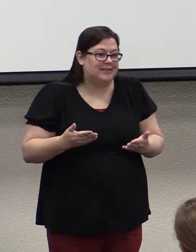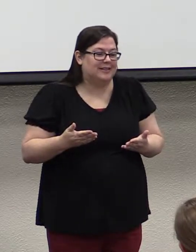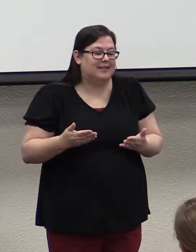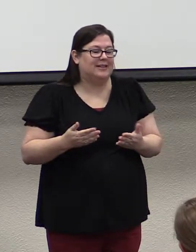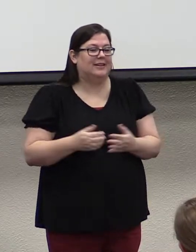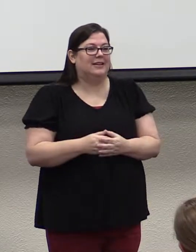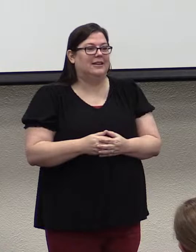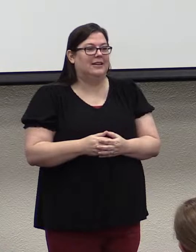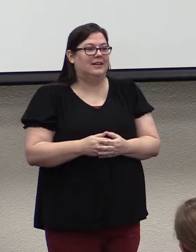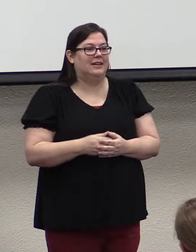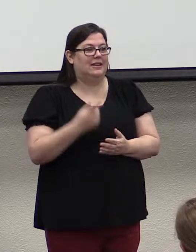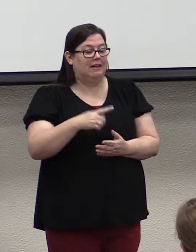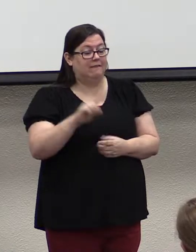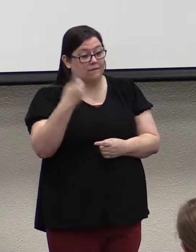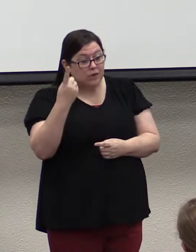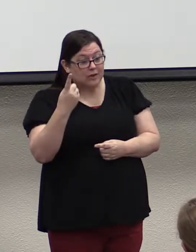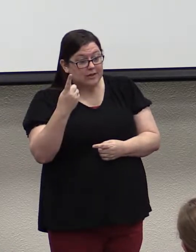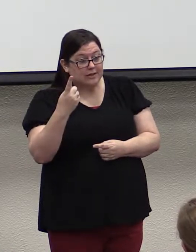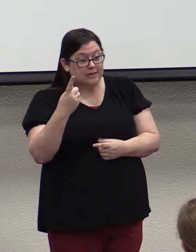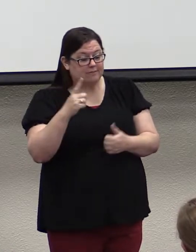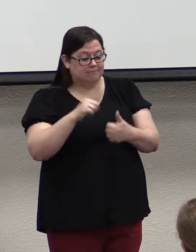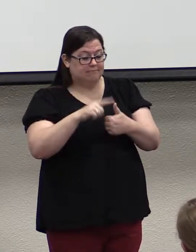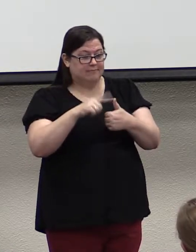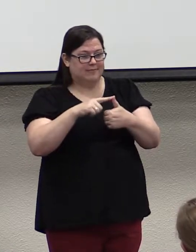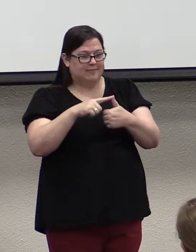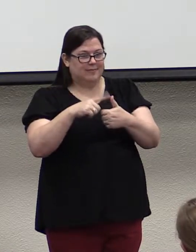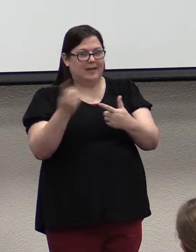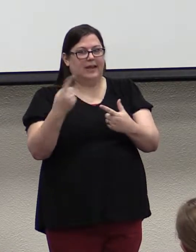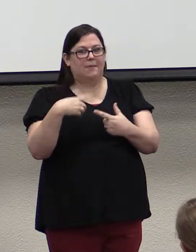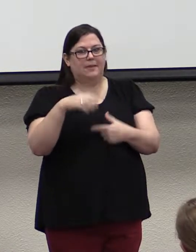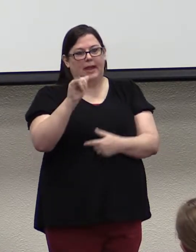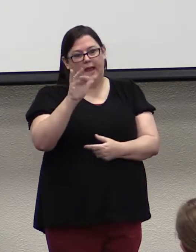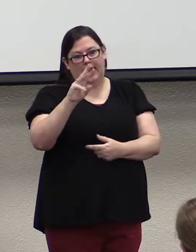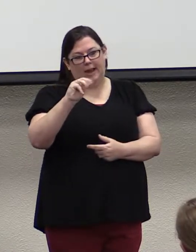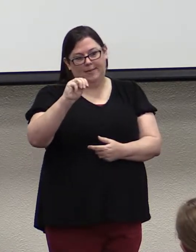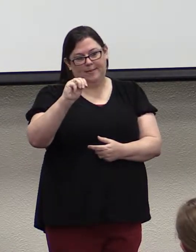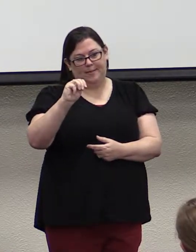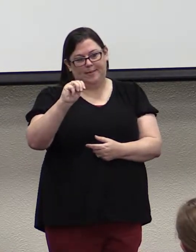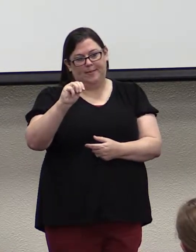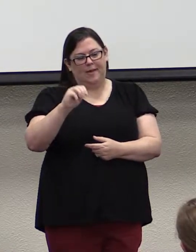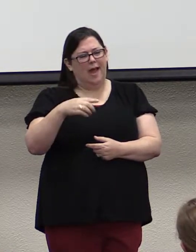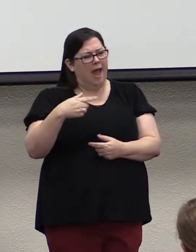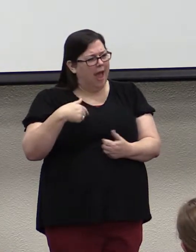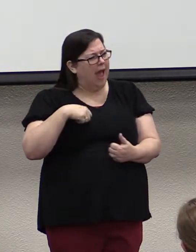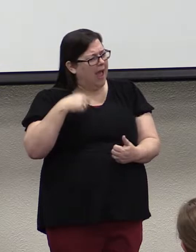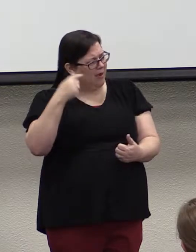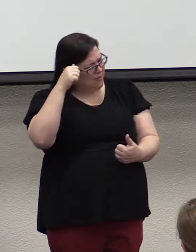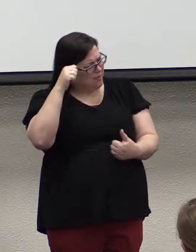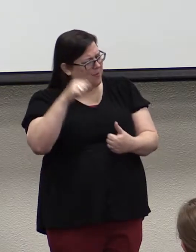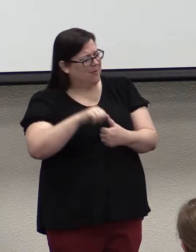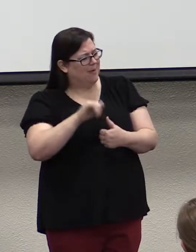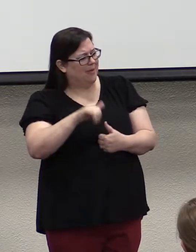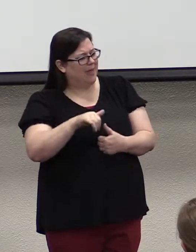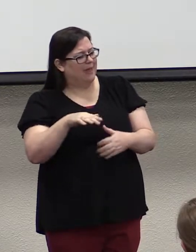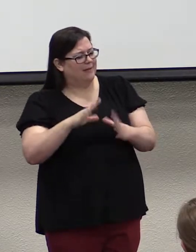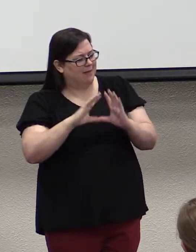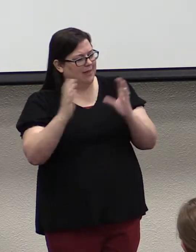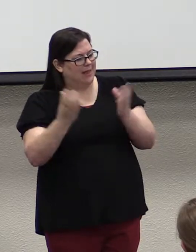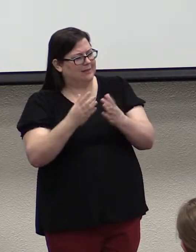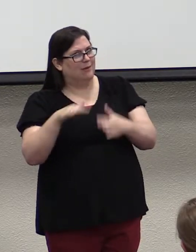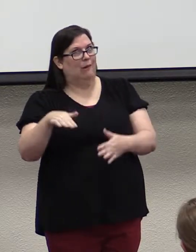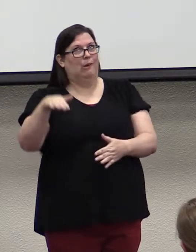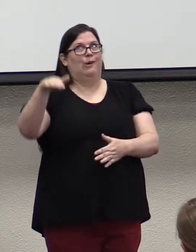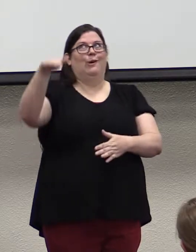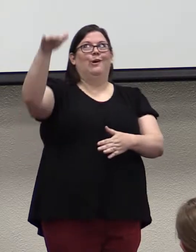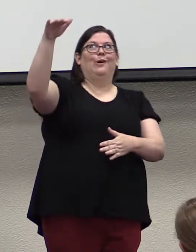Sunset. He first of all came to AIM. I remember that first class, this tall kid